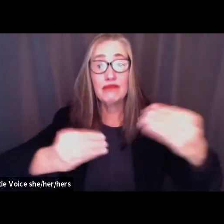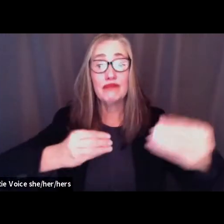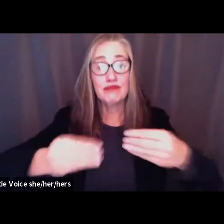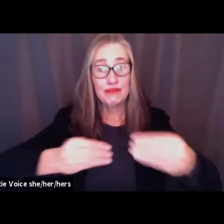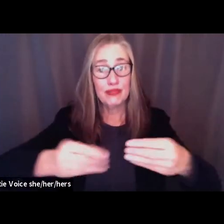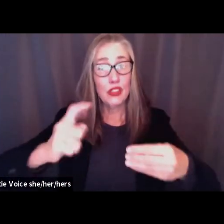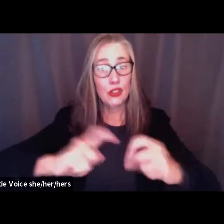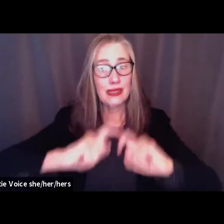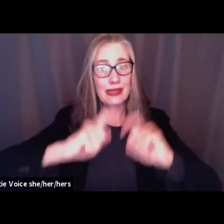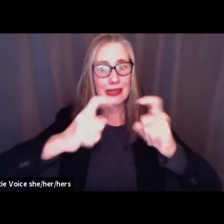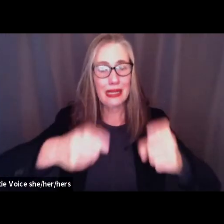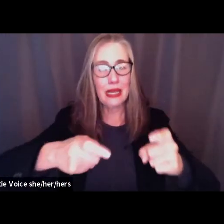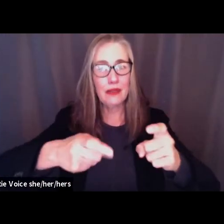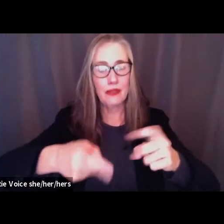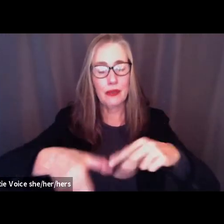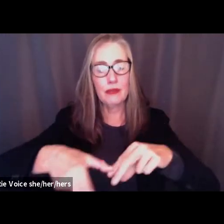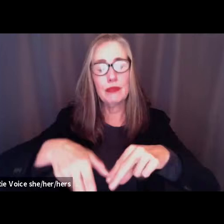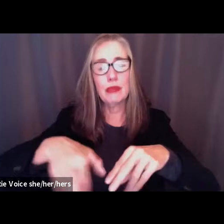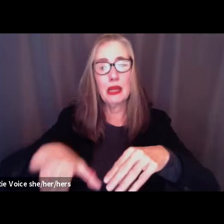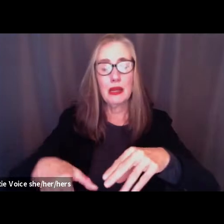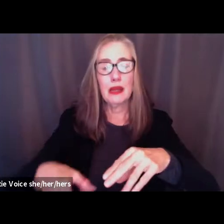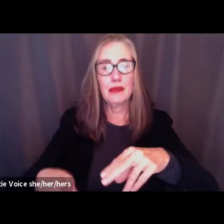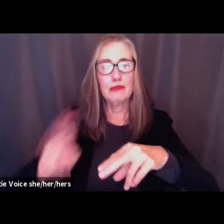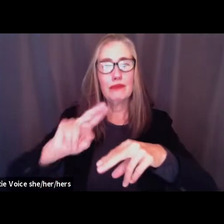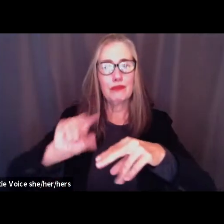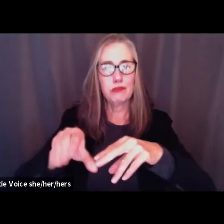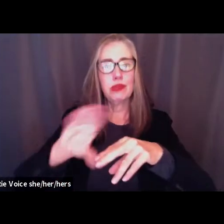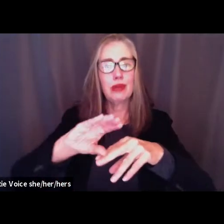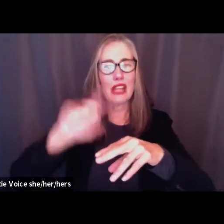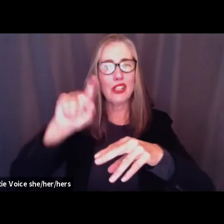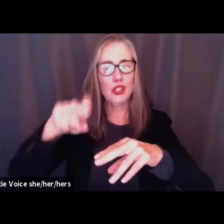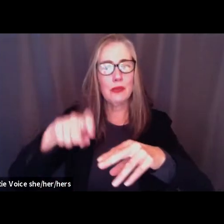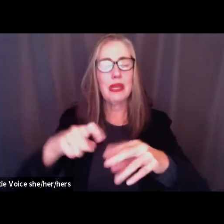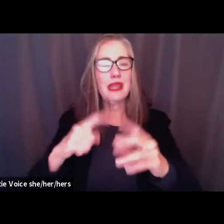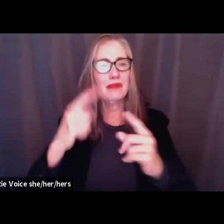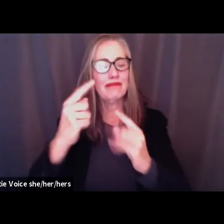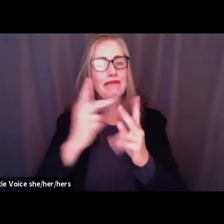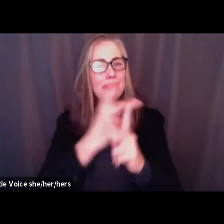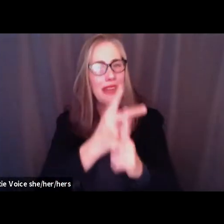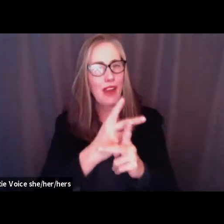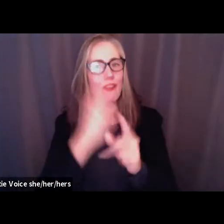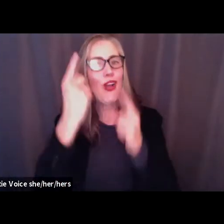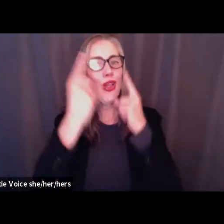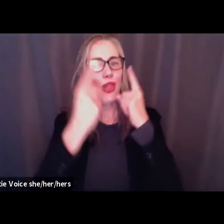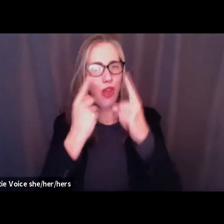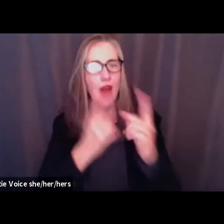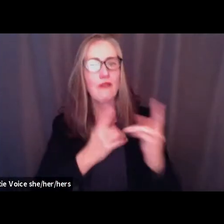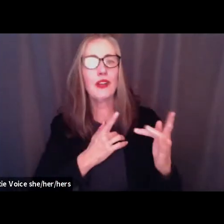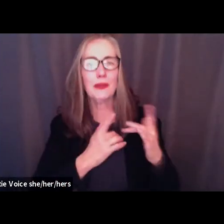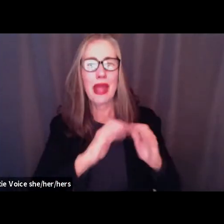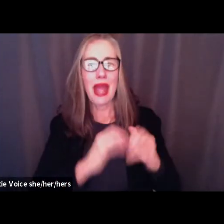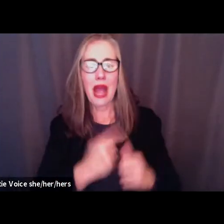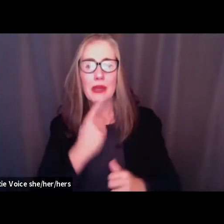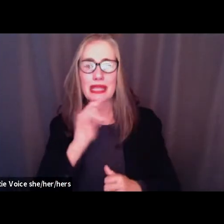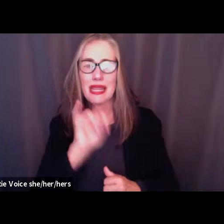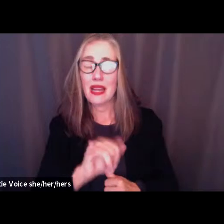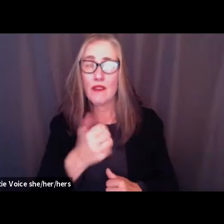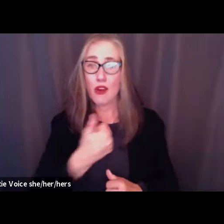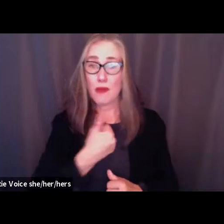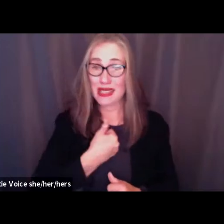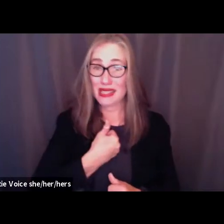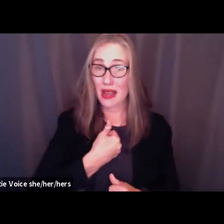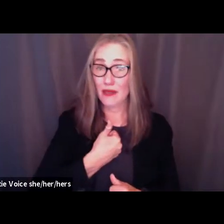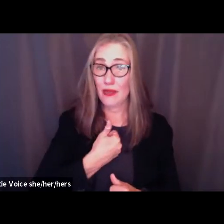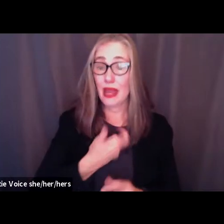time, and should be thoughtful about the way we do that. So on behalf of myself and the party, we certainly